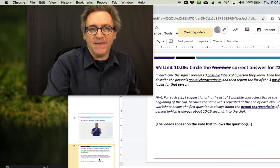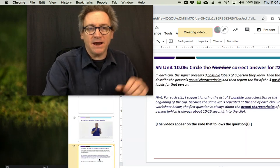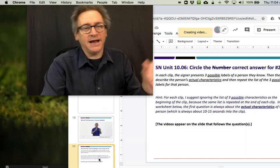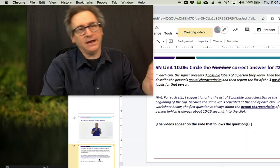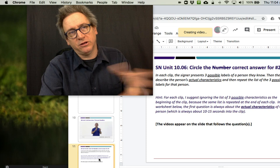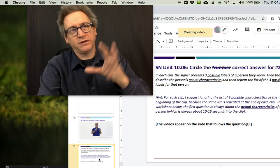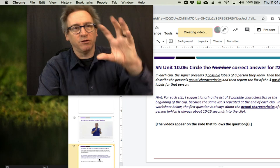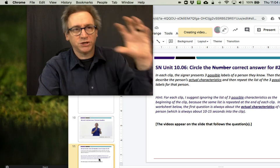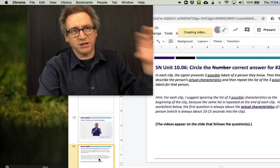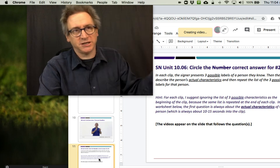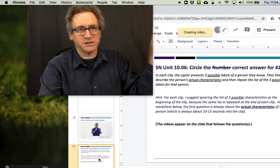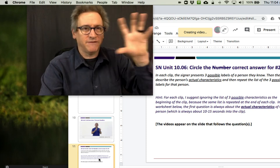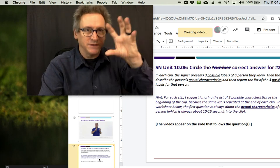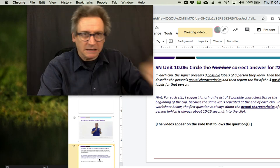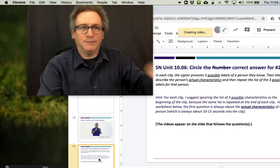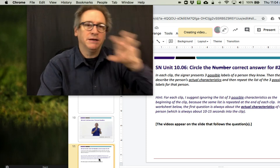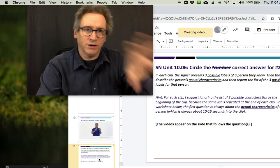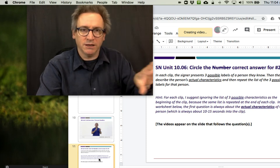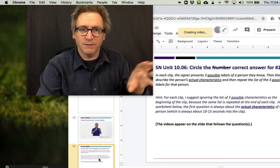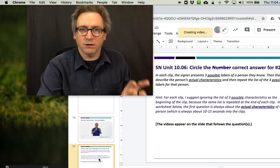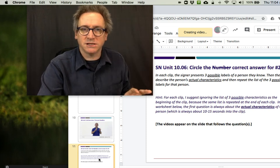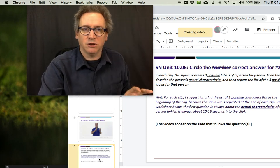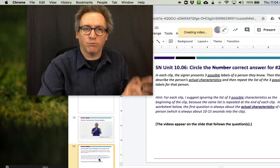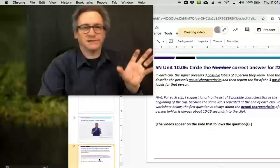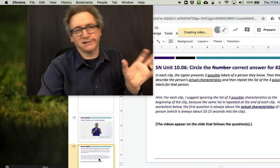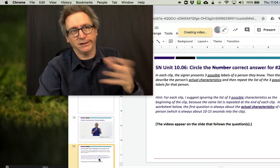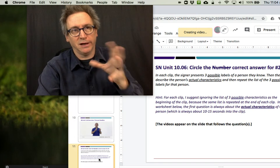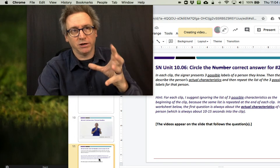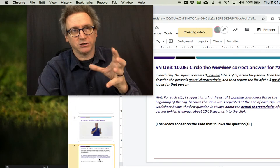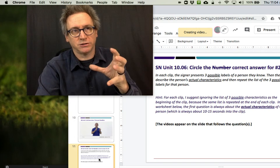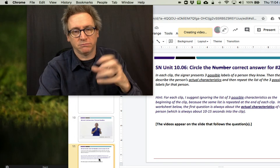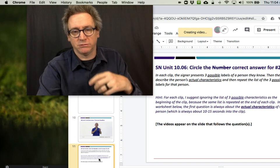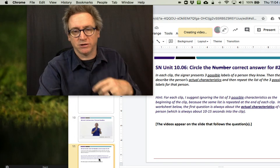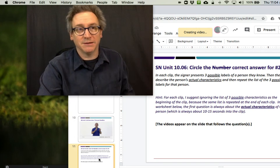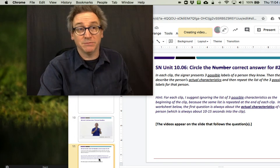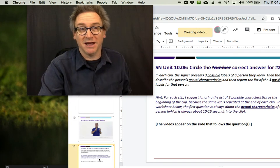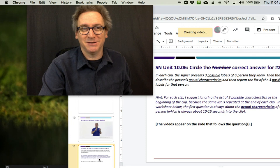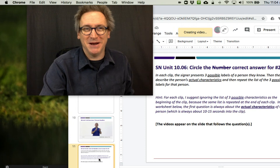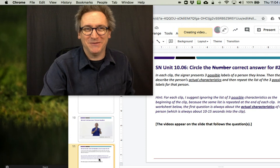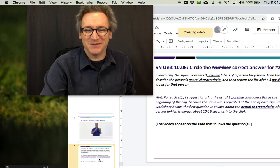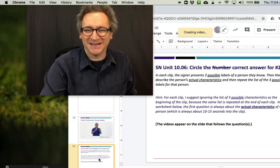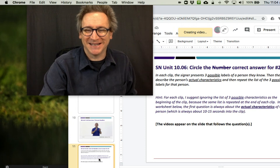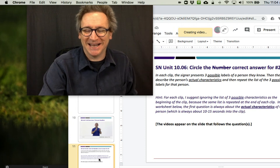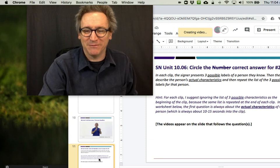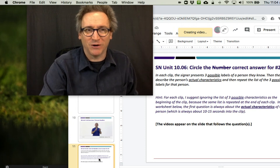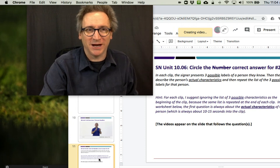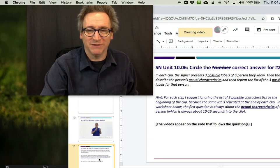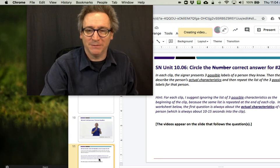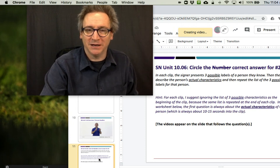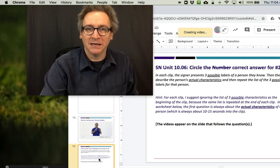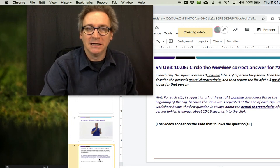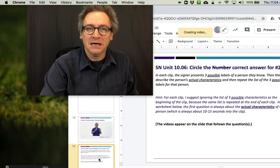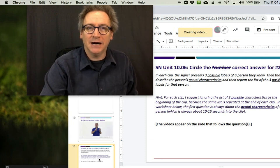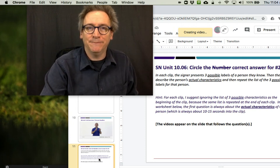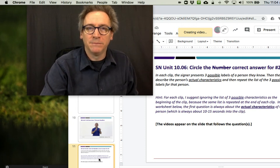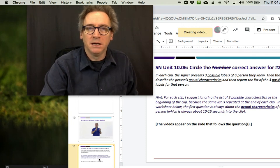And then I include the worksheet. I've been clipping and putting them in there. It's a slow process, but I want to try to get them as many of them done as I can before I give up on